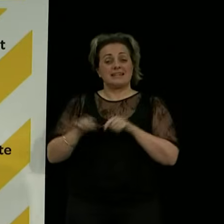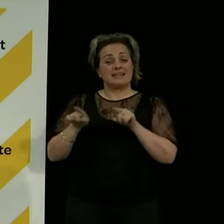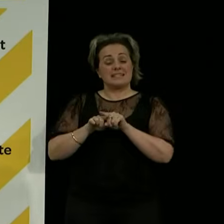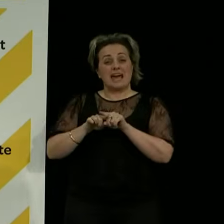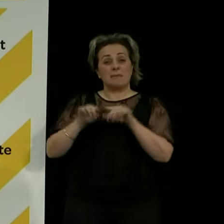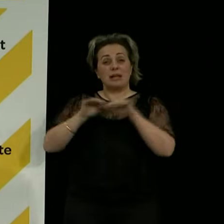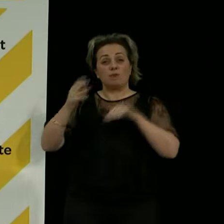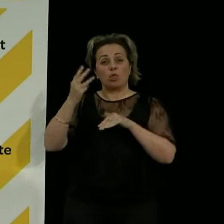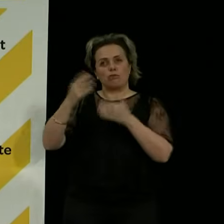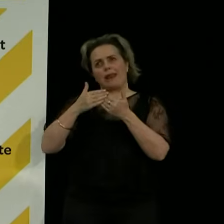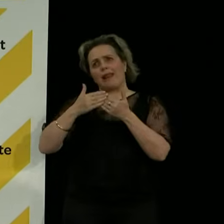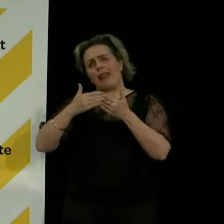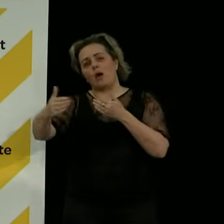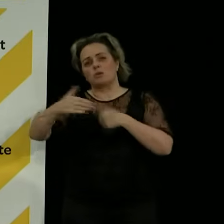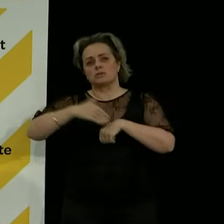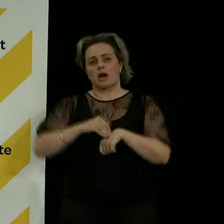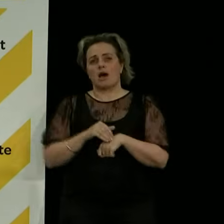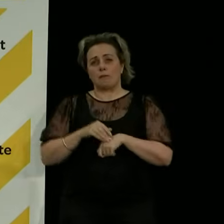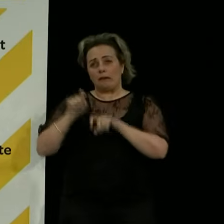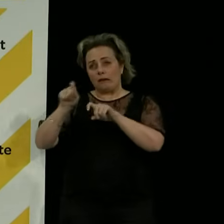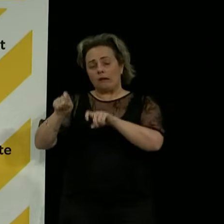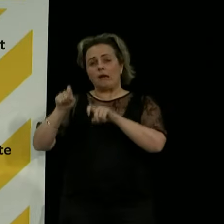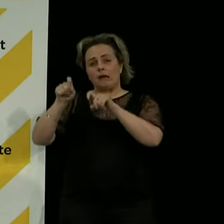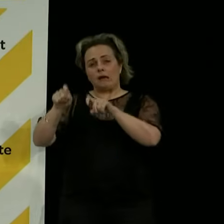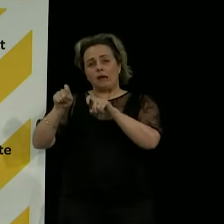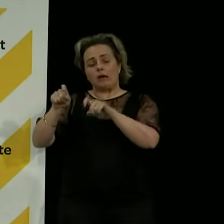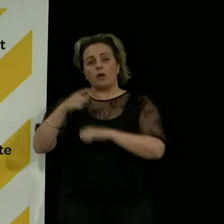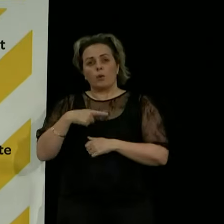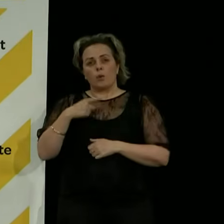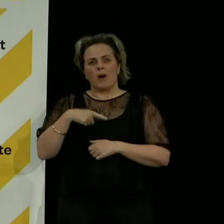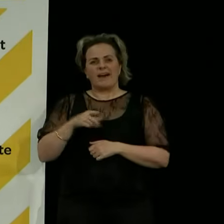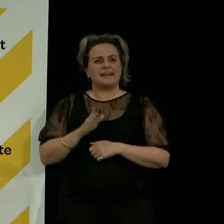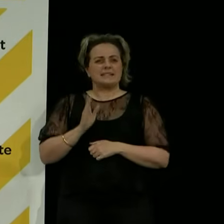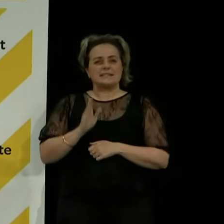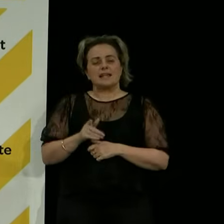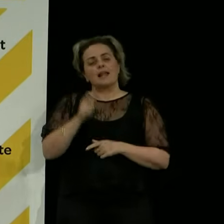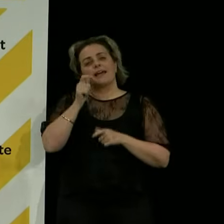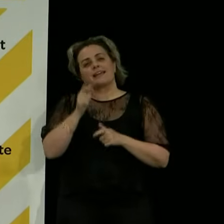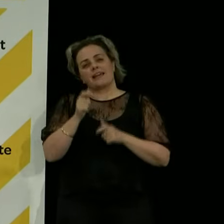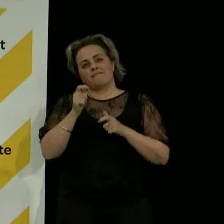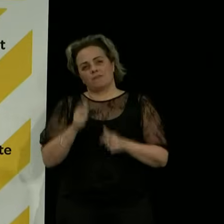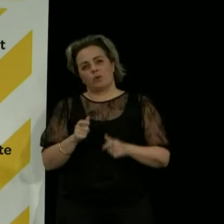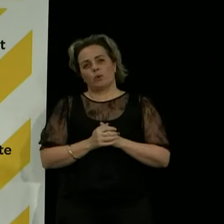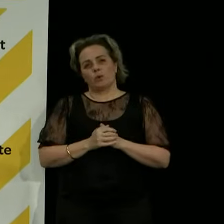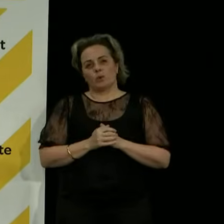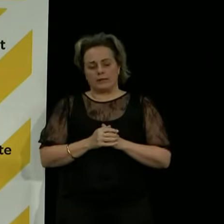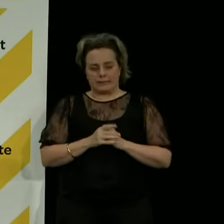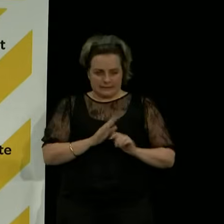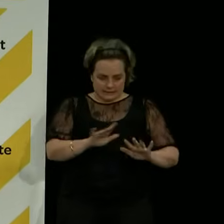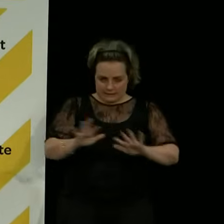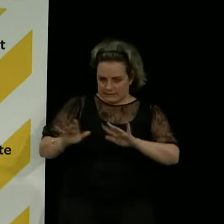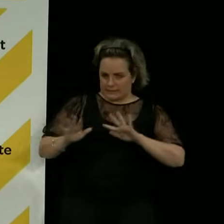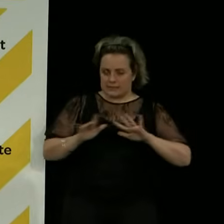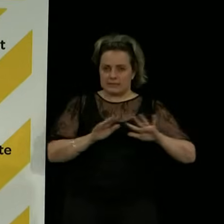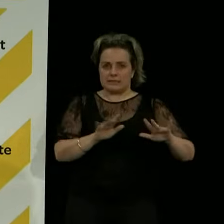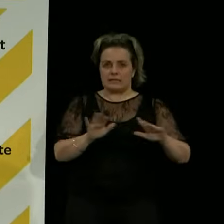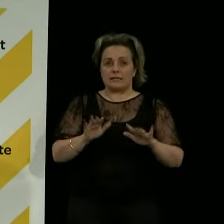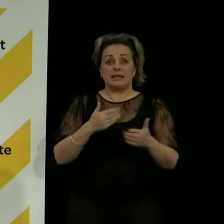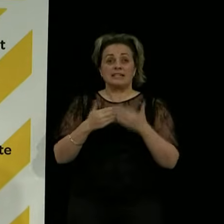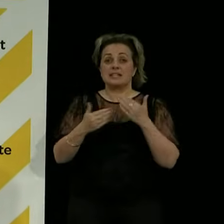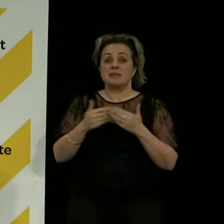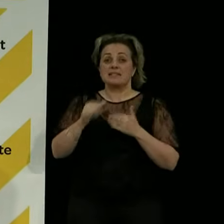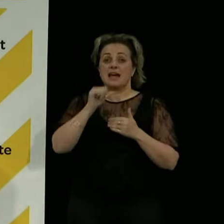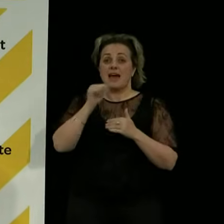for a long period of time, and we remain there, because we are still being very careful and methodical, regardless of whether